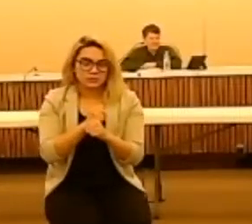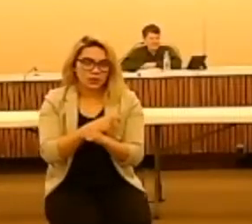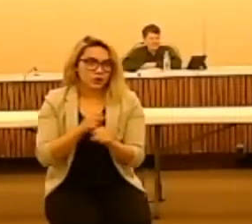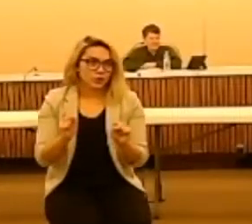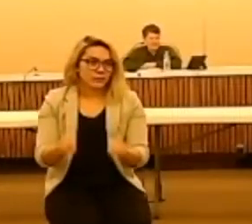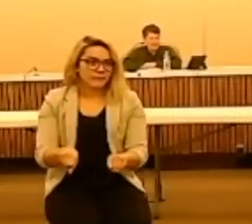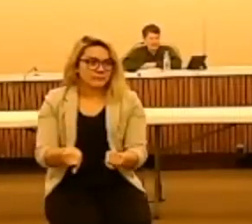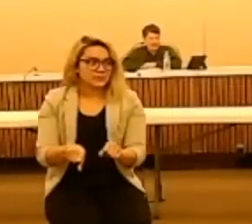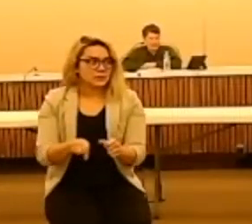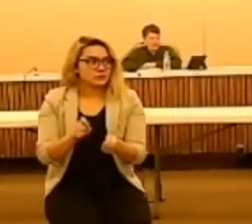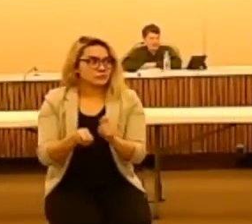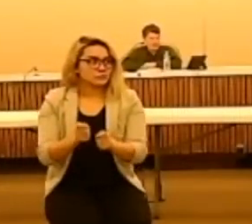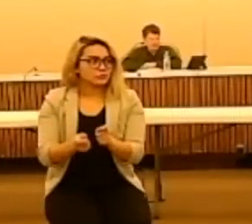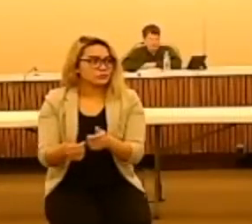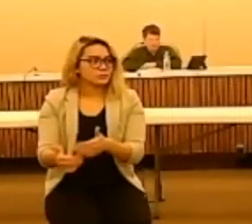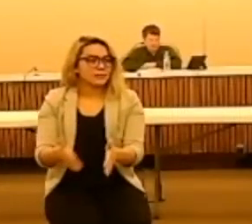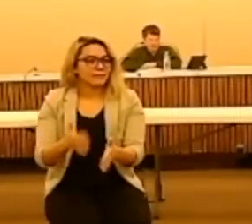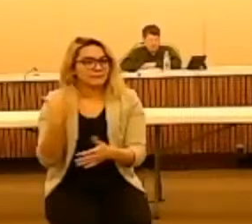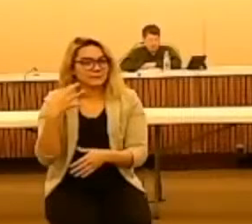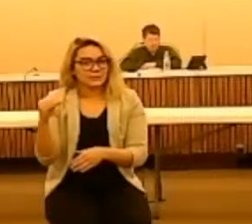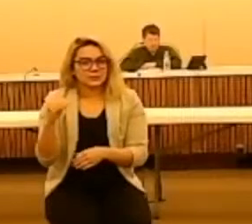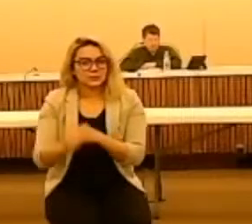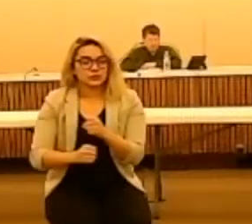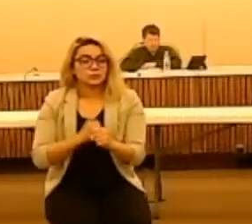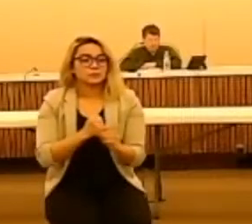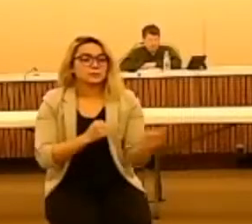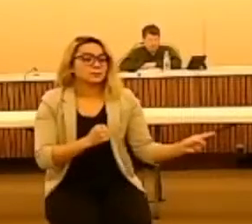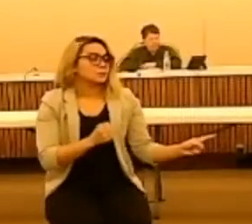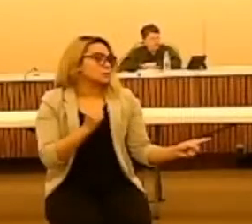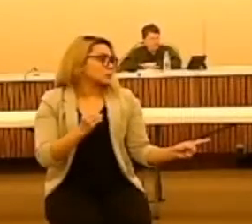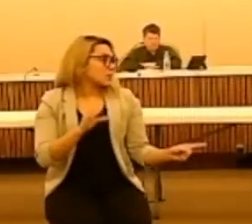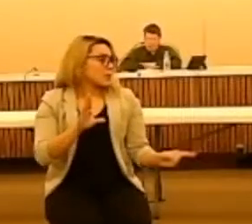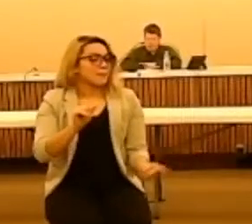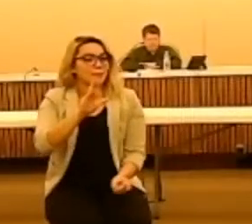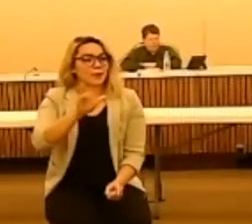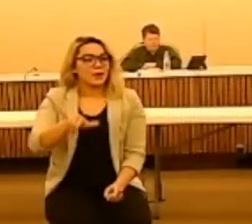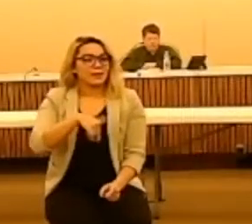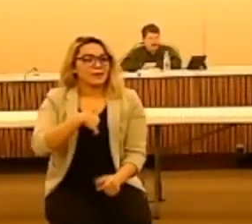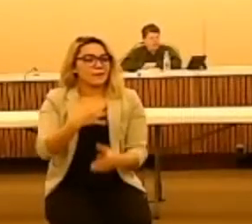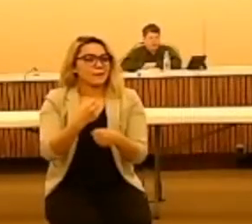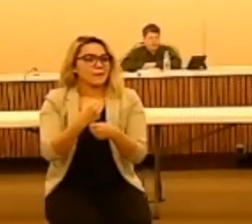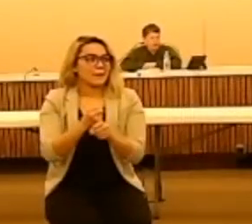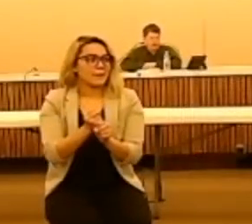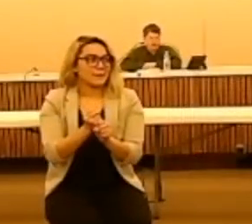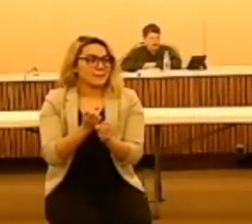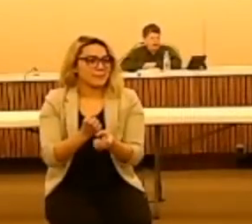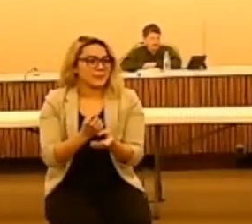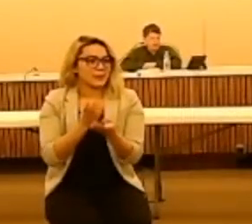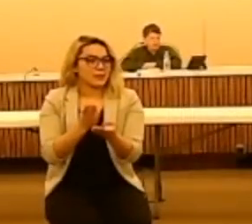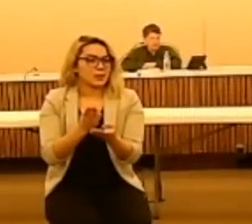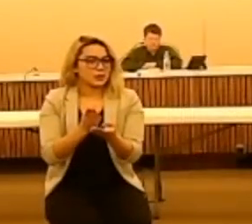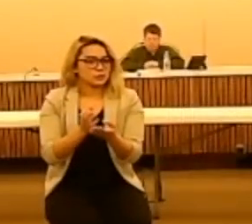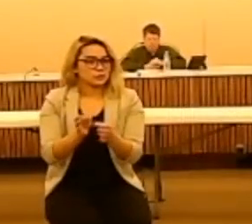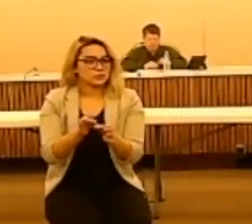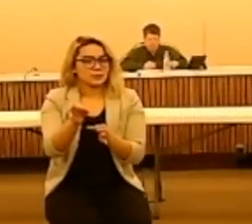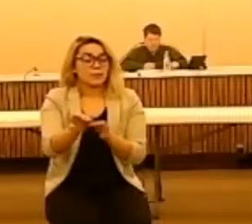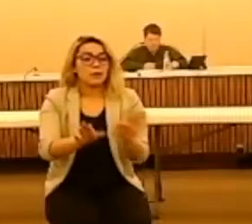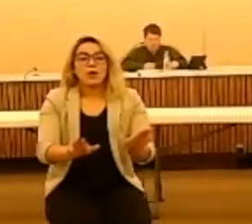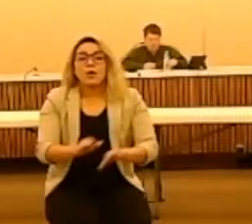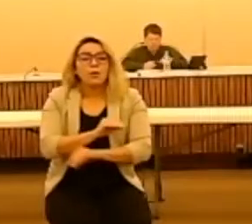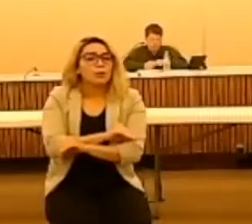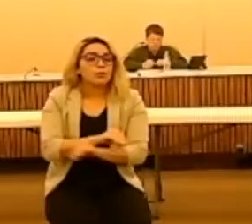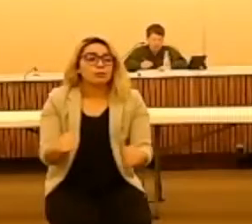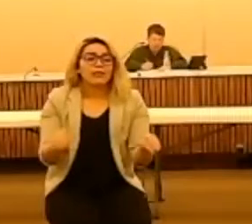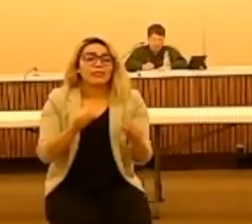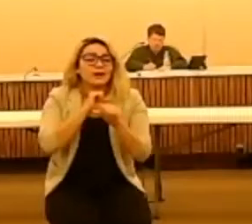So. Okay, so Mr. Supervisor, I'll make a motion to table. No, we don't no, even have- no, don't- we're no. not even going to read them into the record. Nothing. No, Okay. We're just